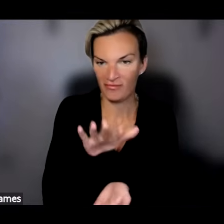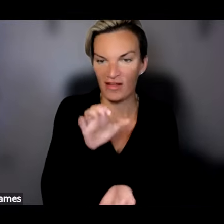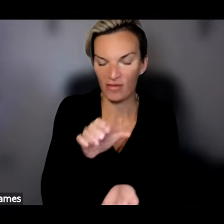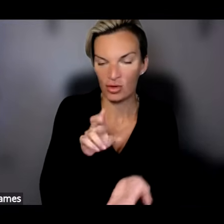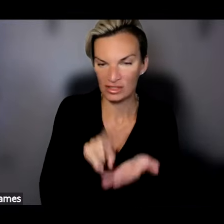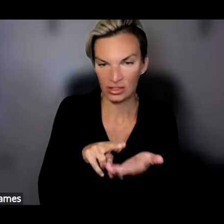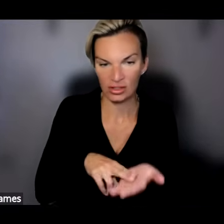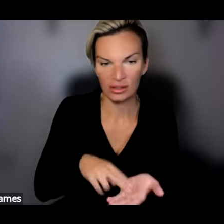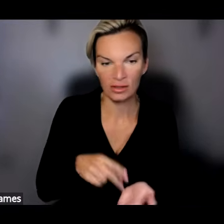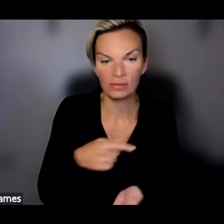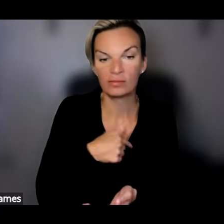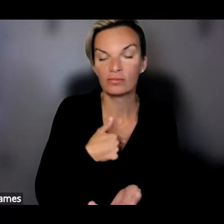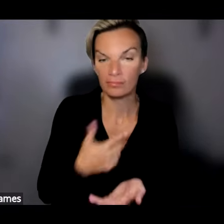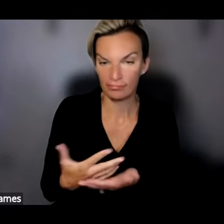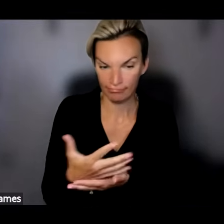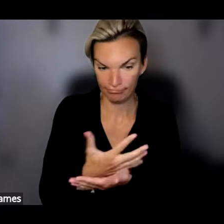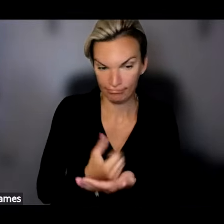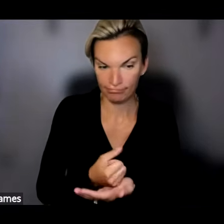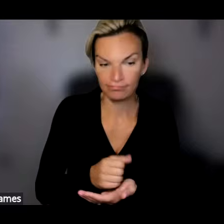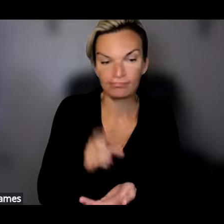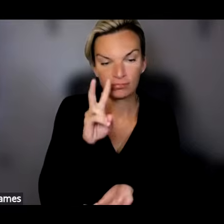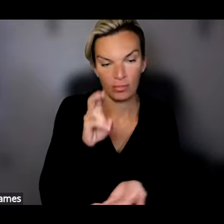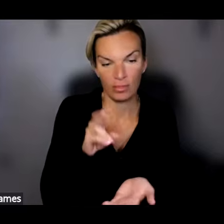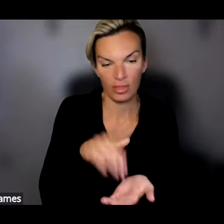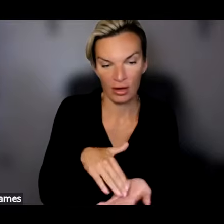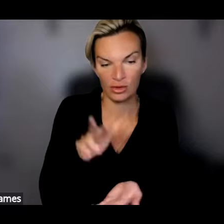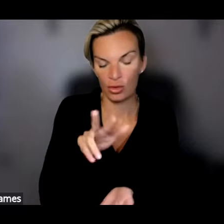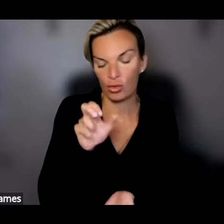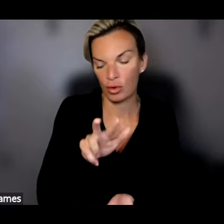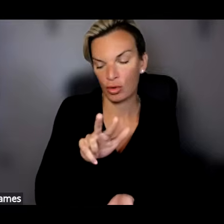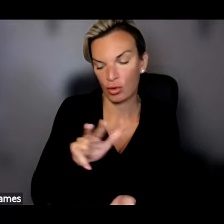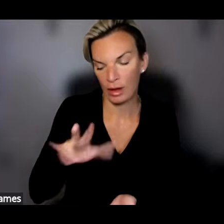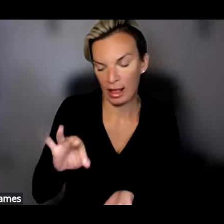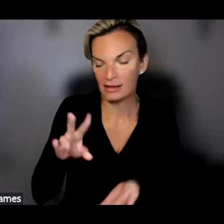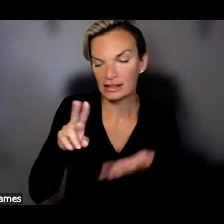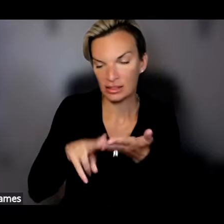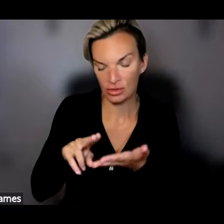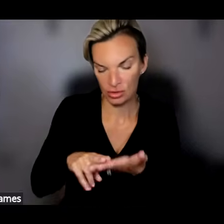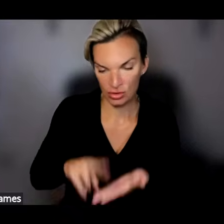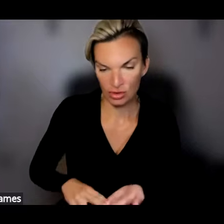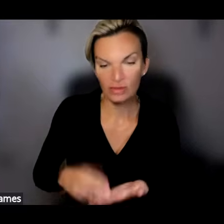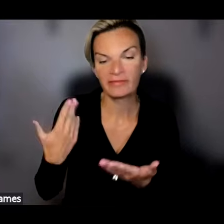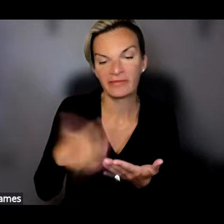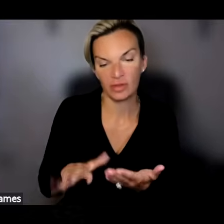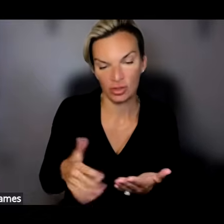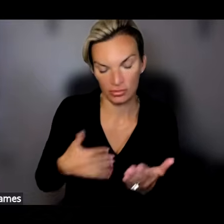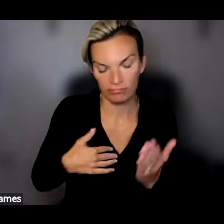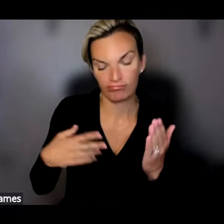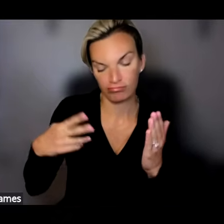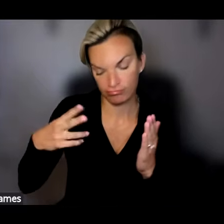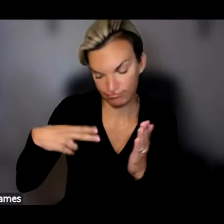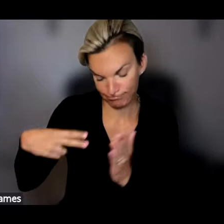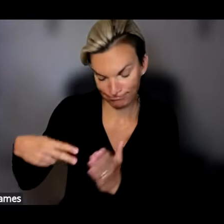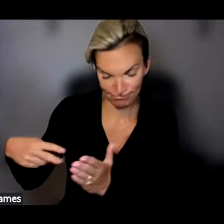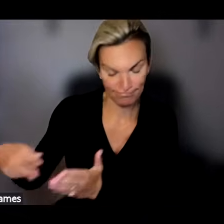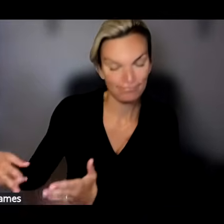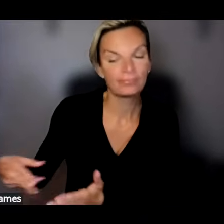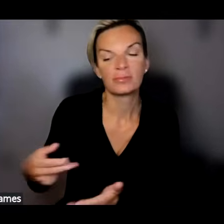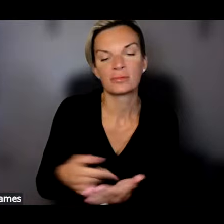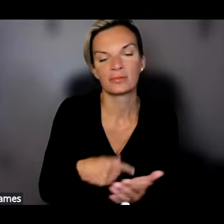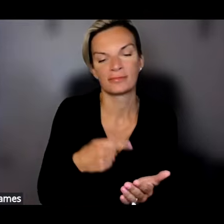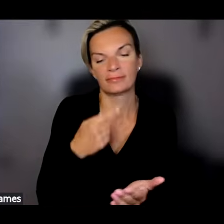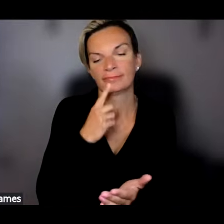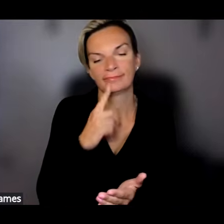was a total of 2,339 signatures. After face review, staff determined that she was left